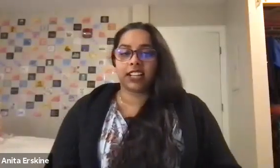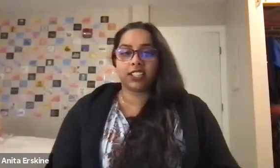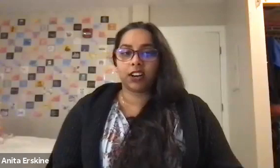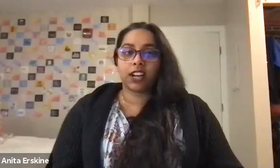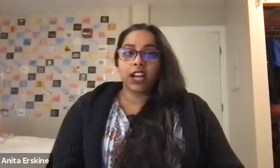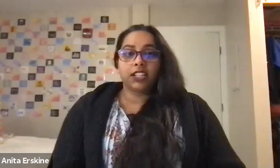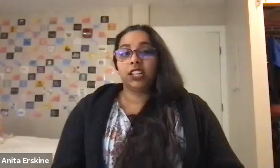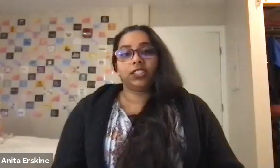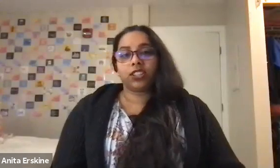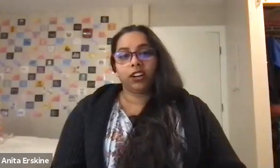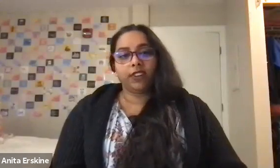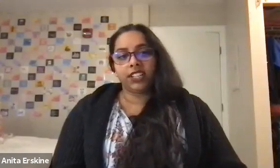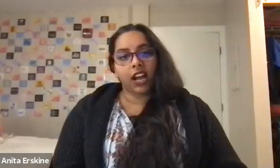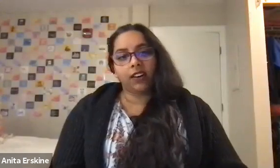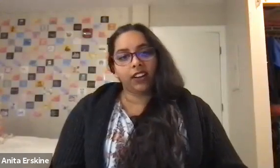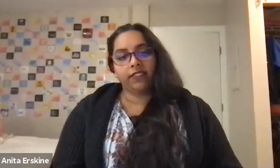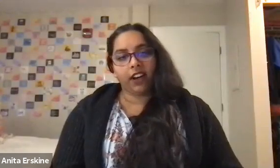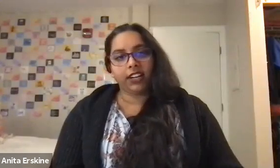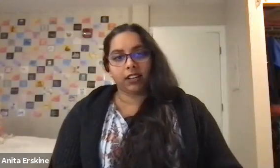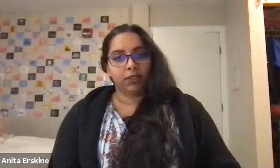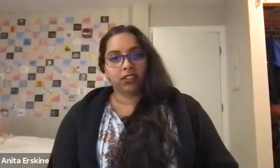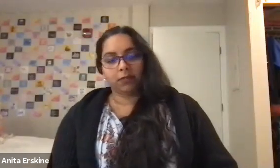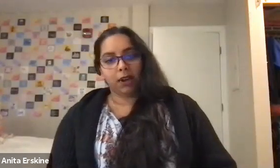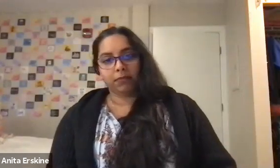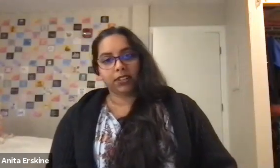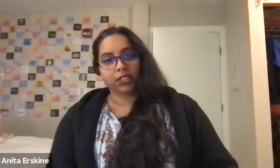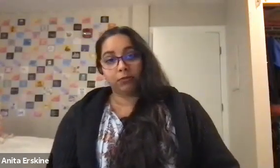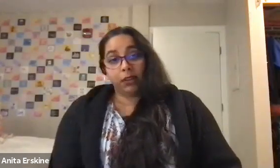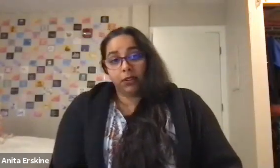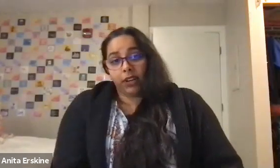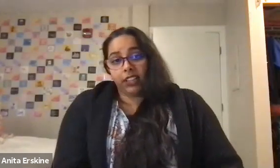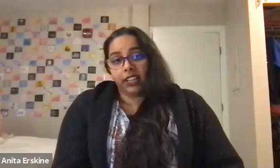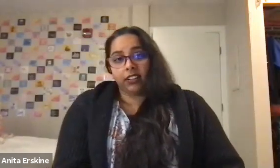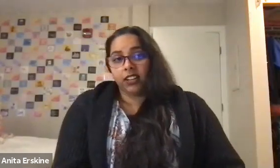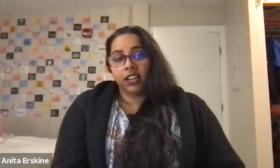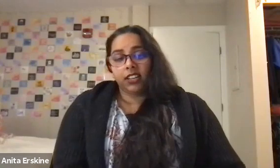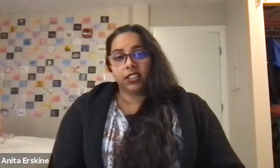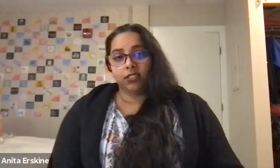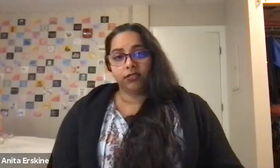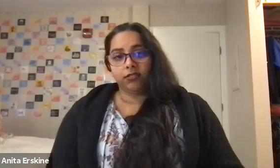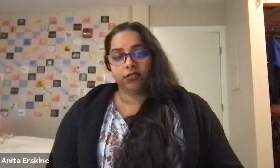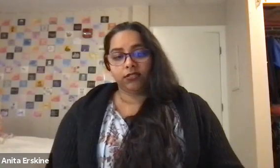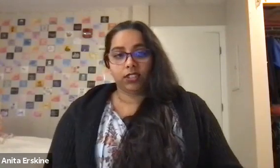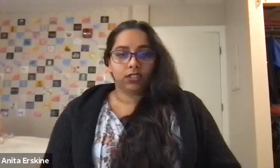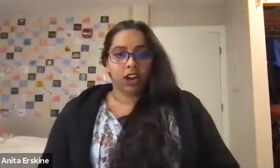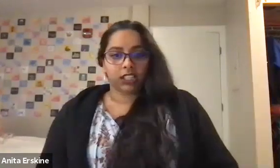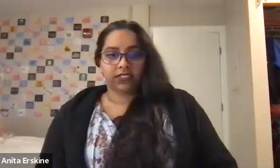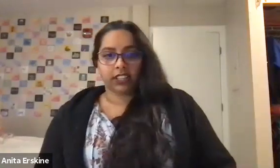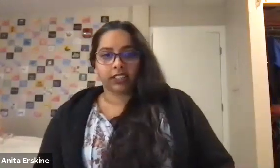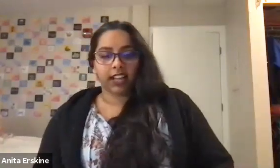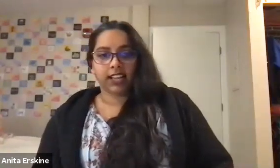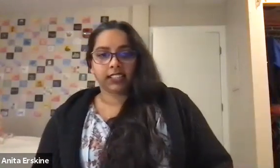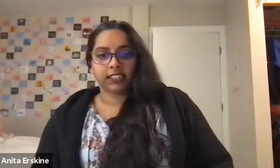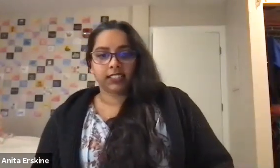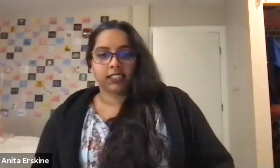loves that. So teachers could reach out and find community members who may be willing to do talks for